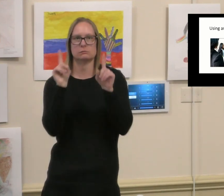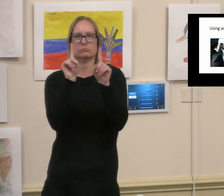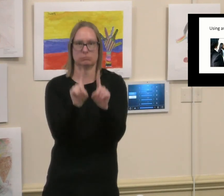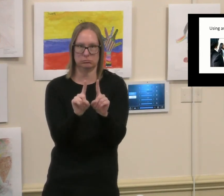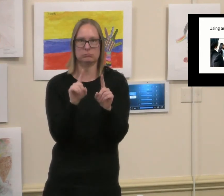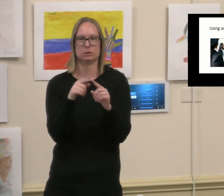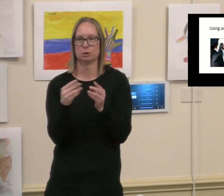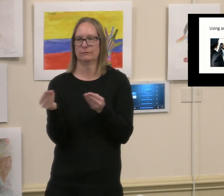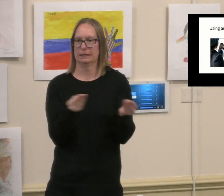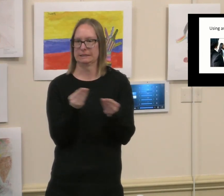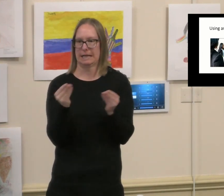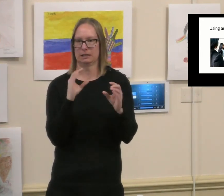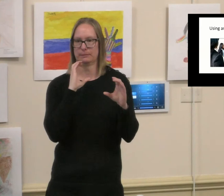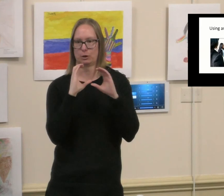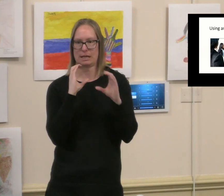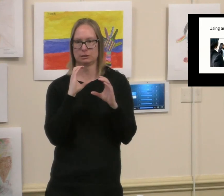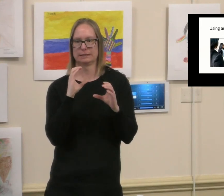So an interpreter would just